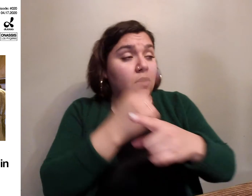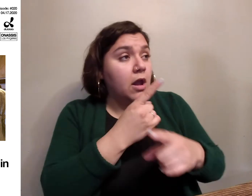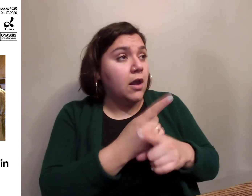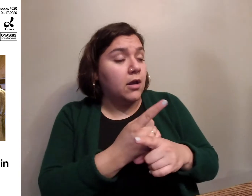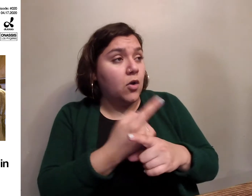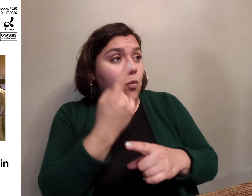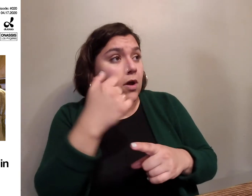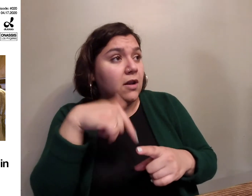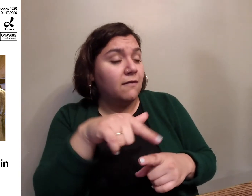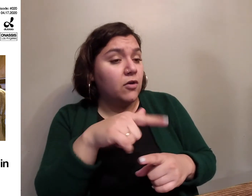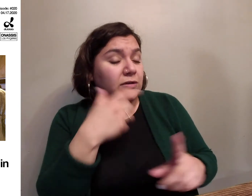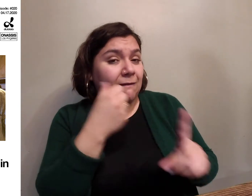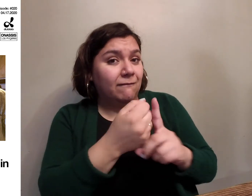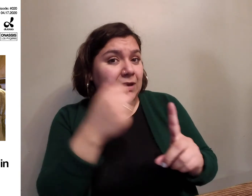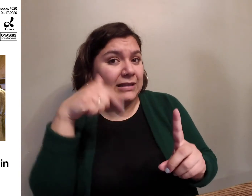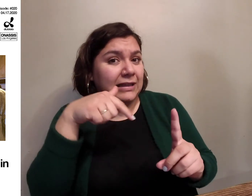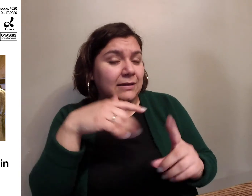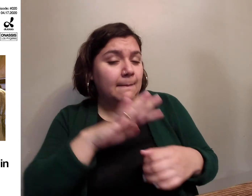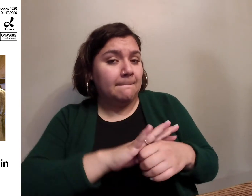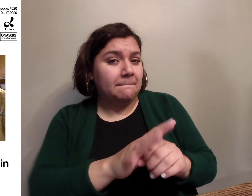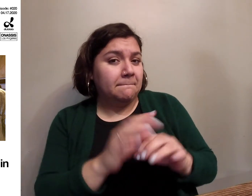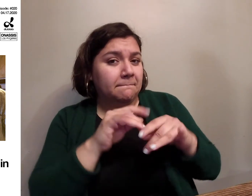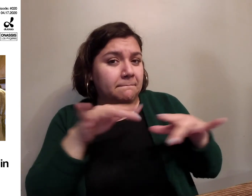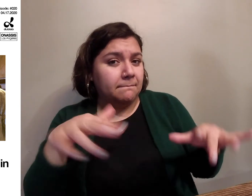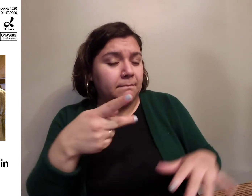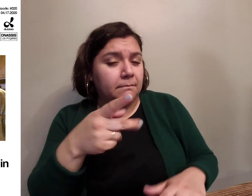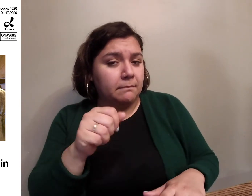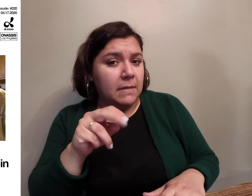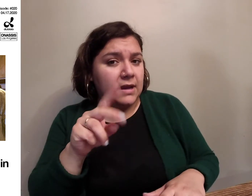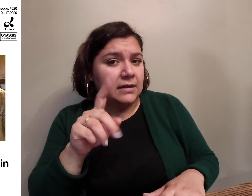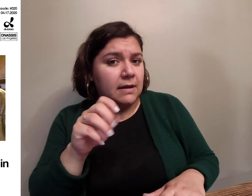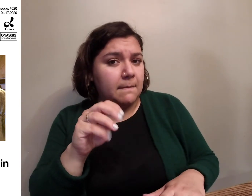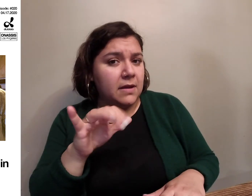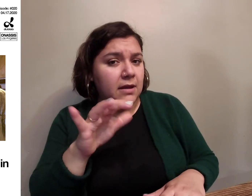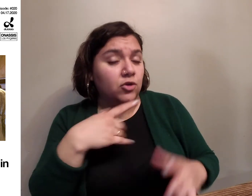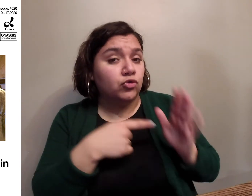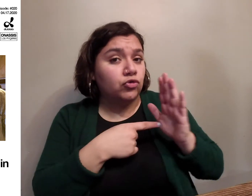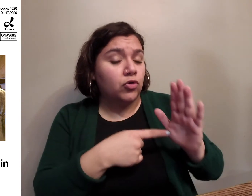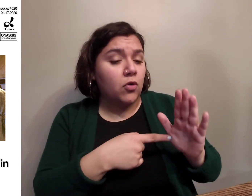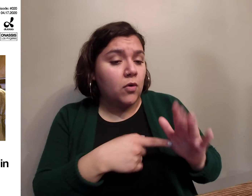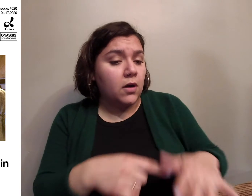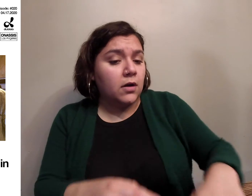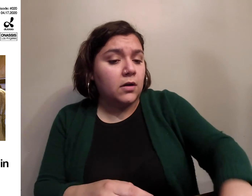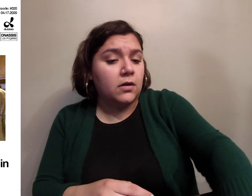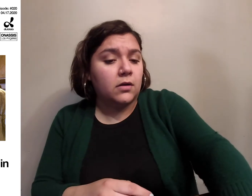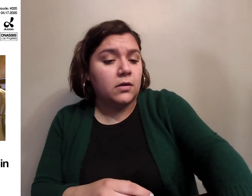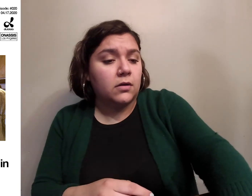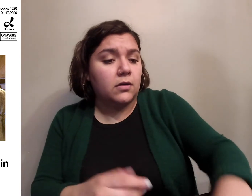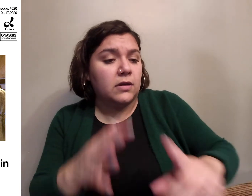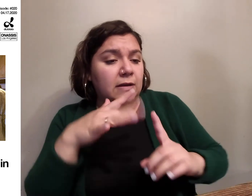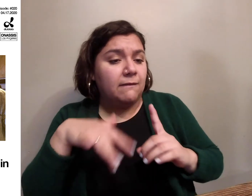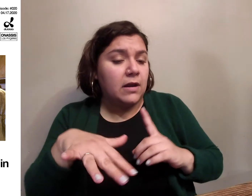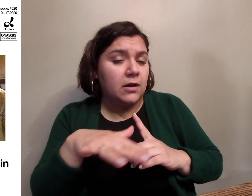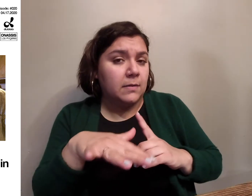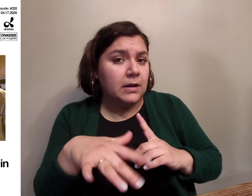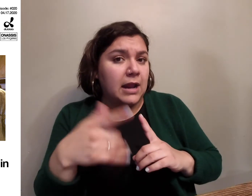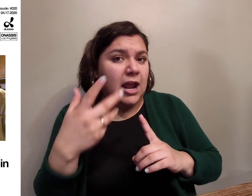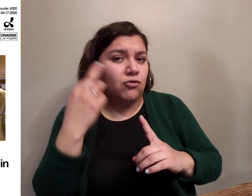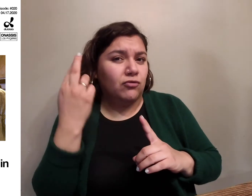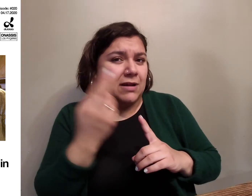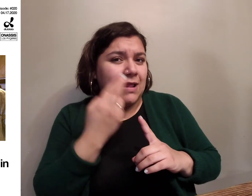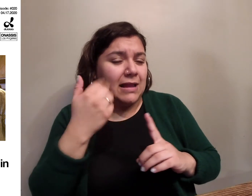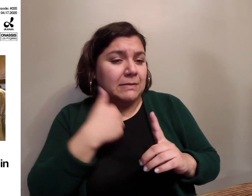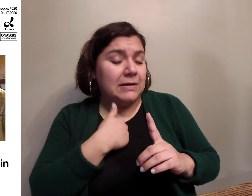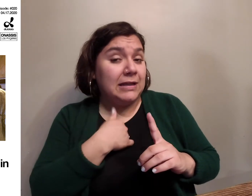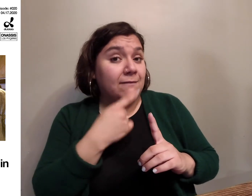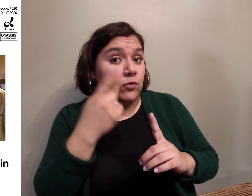this pandemic is to show us that the environment can look differently. You find yourself in Harlem, I